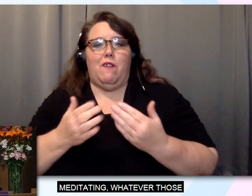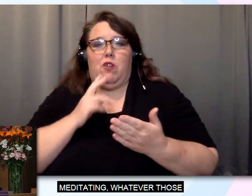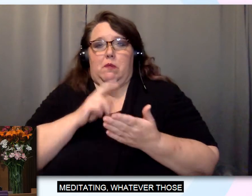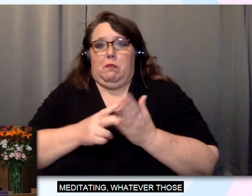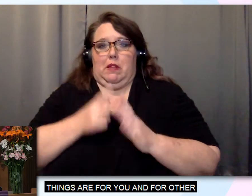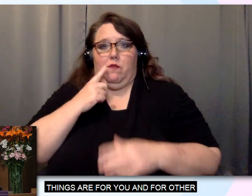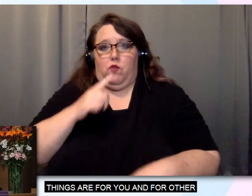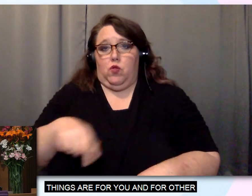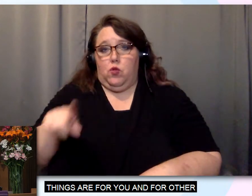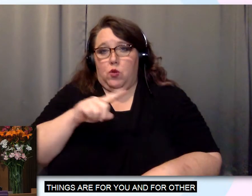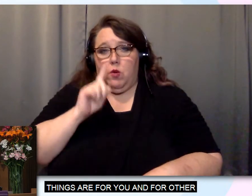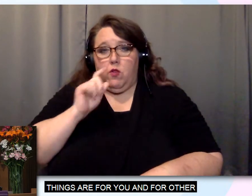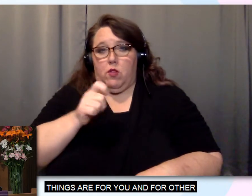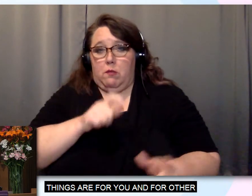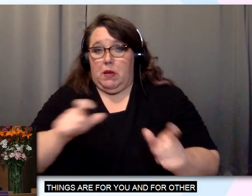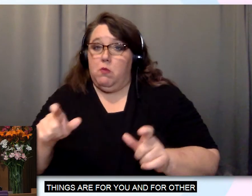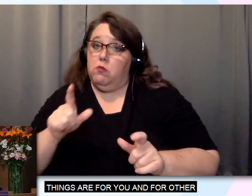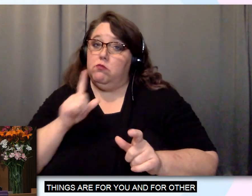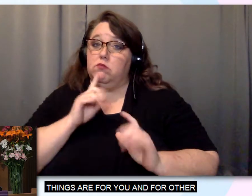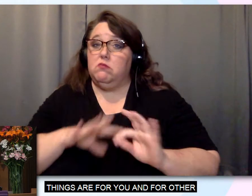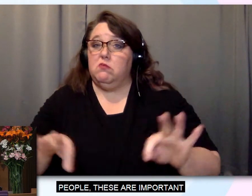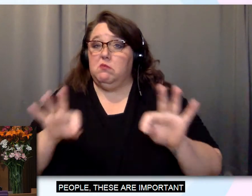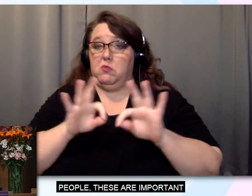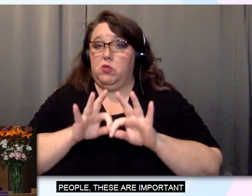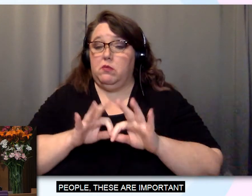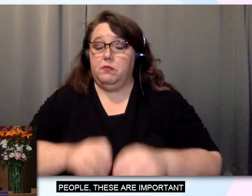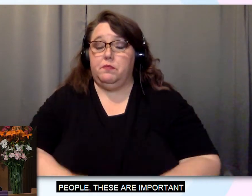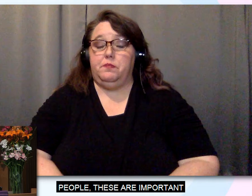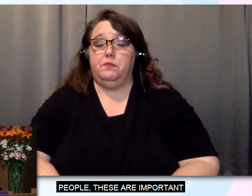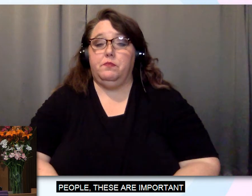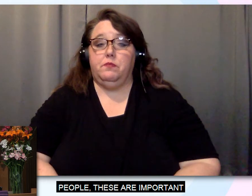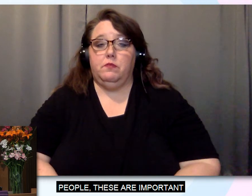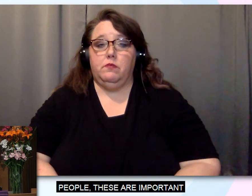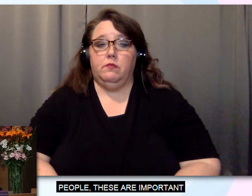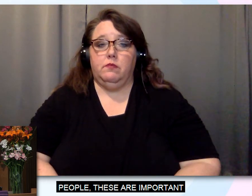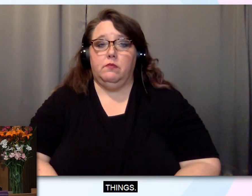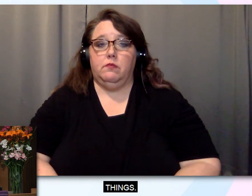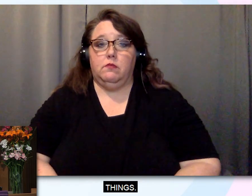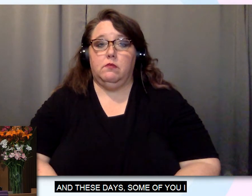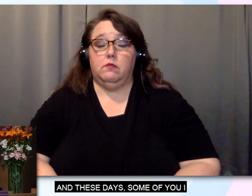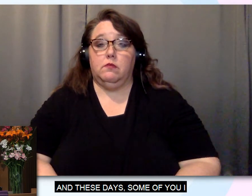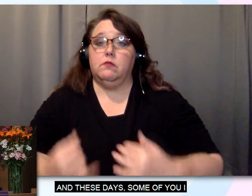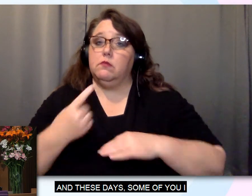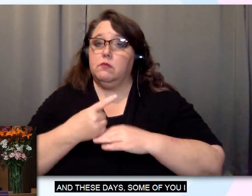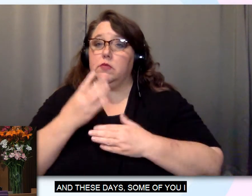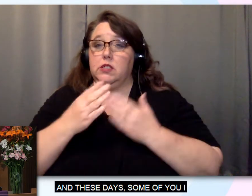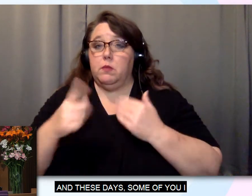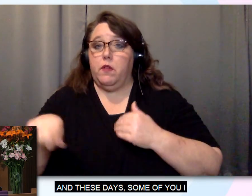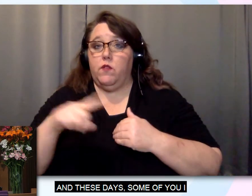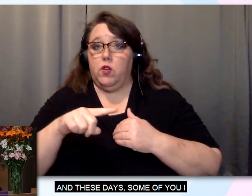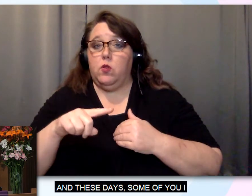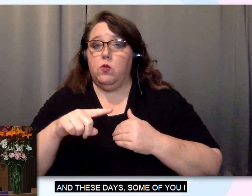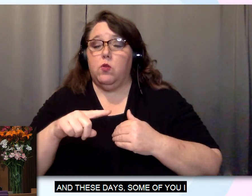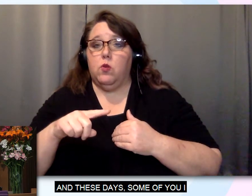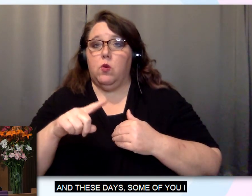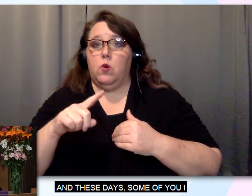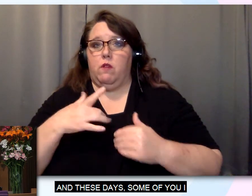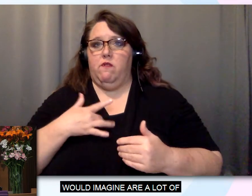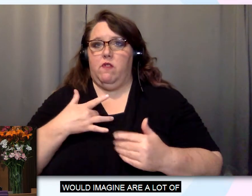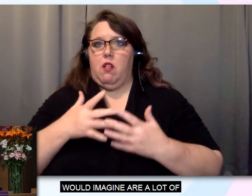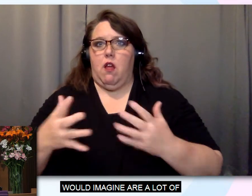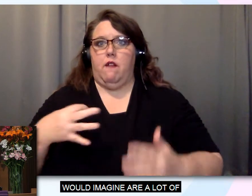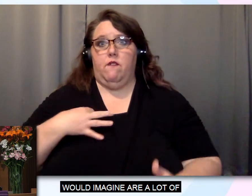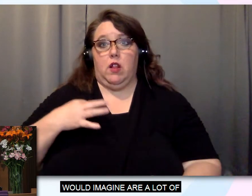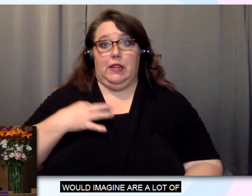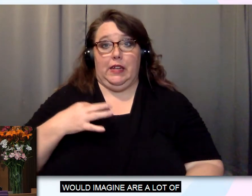whatever those things are for you and for other people. These are important things. And these days, some of you, I would imagine, you